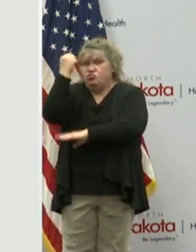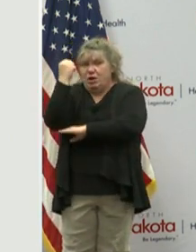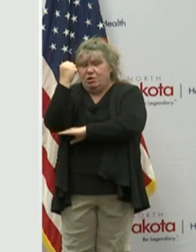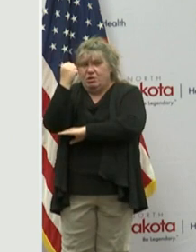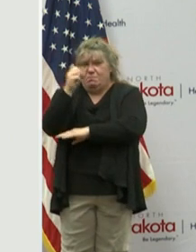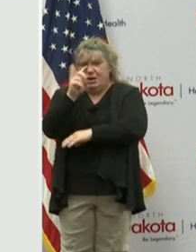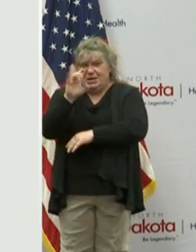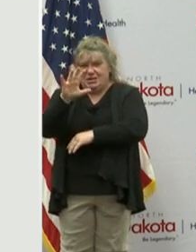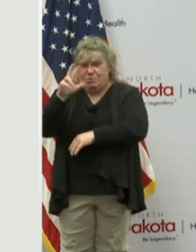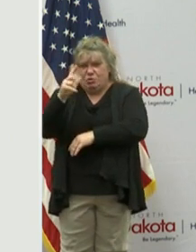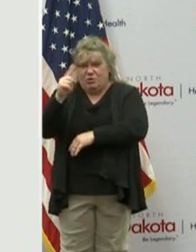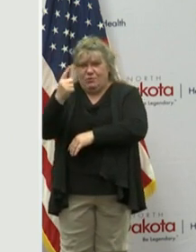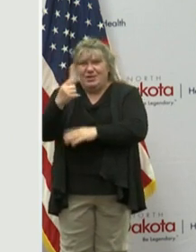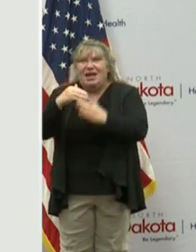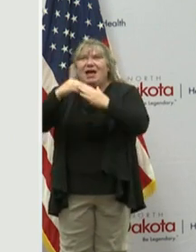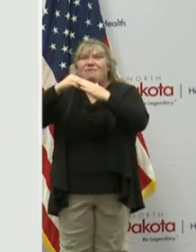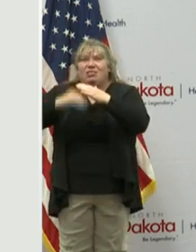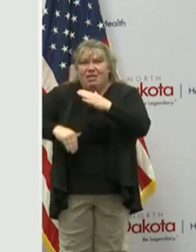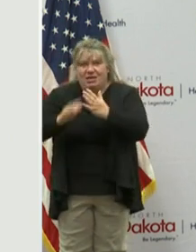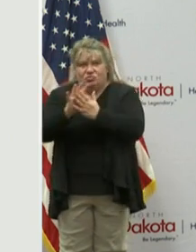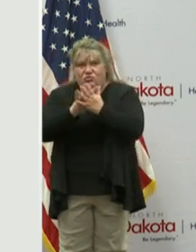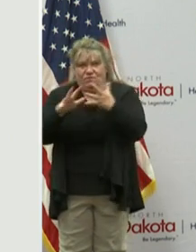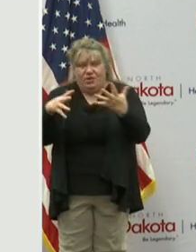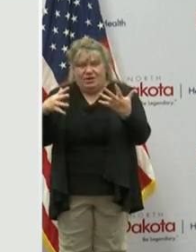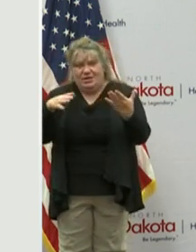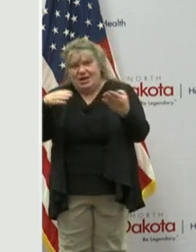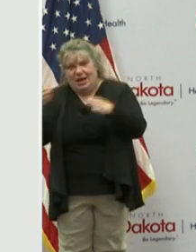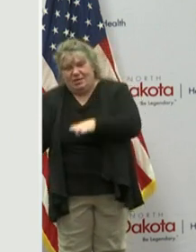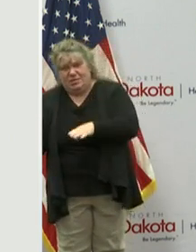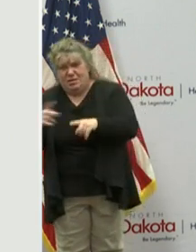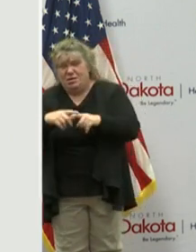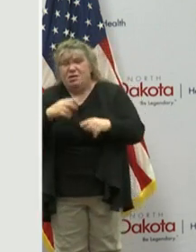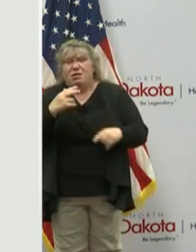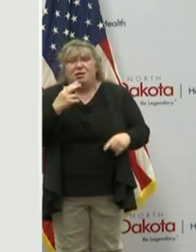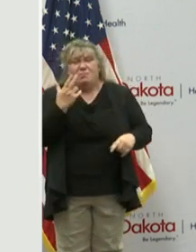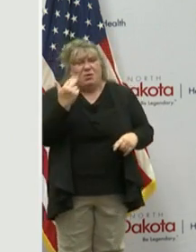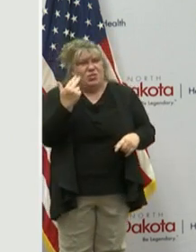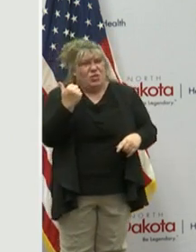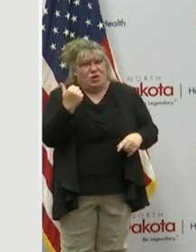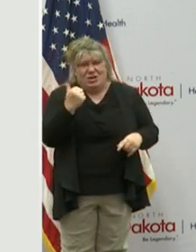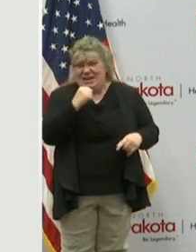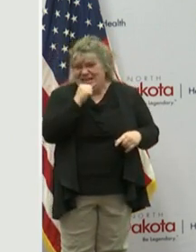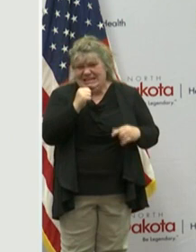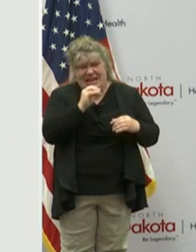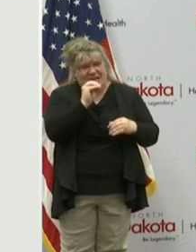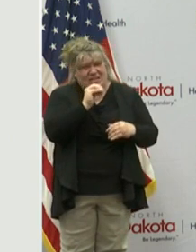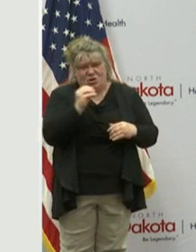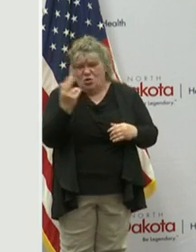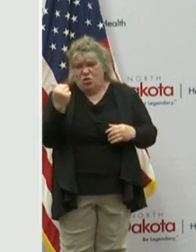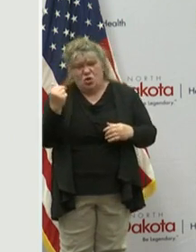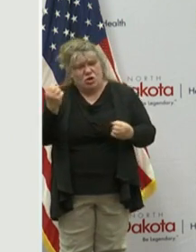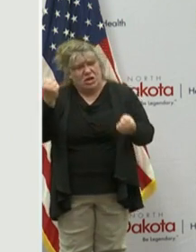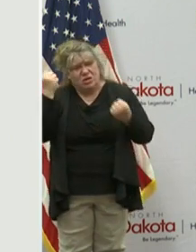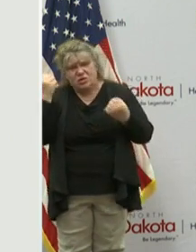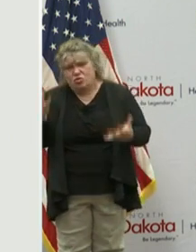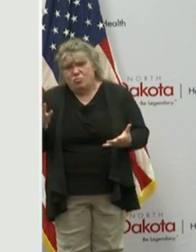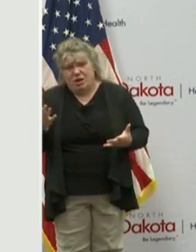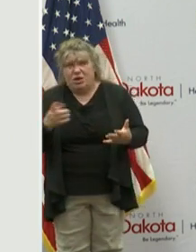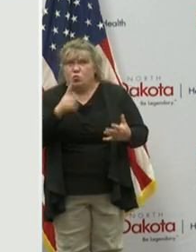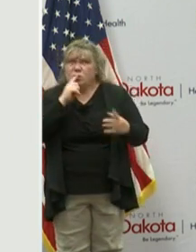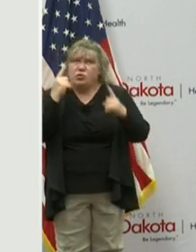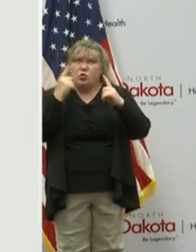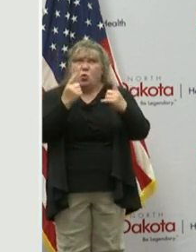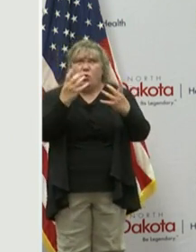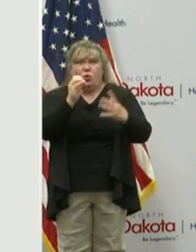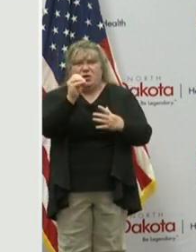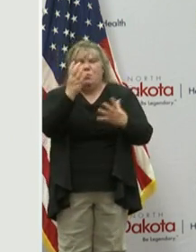December 31st of fewer traffic deaths. But again, 13 is not 0. 13 is too many. And anyone who's lost a